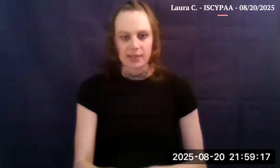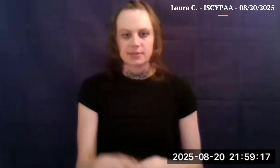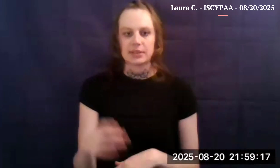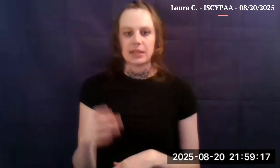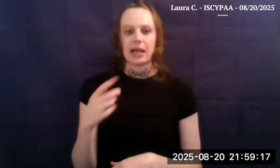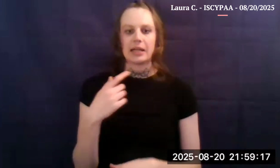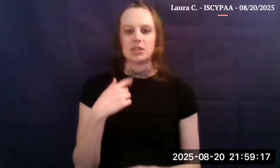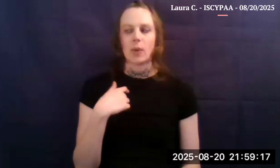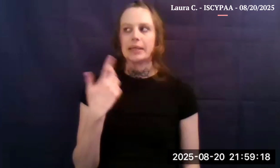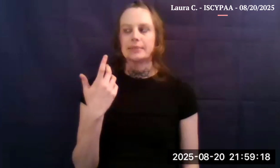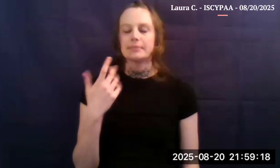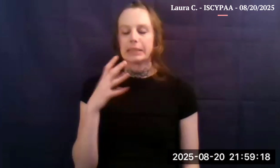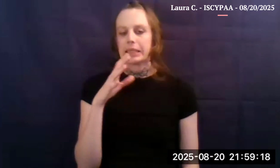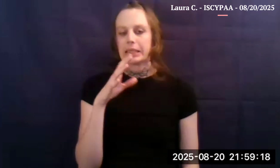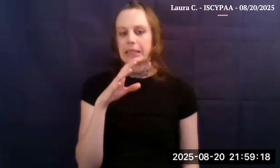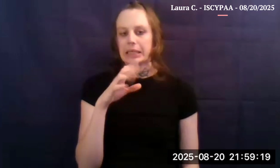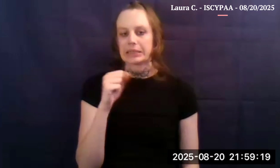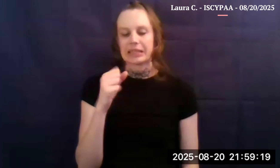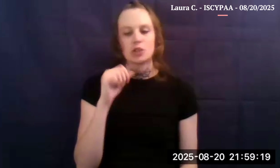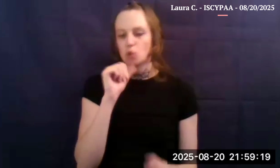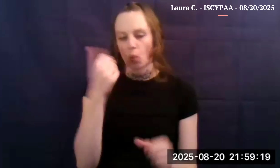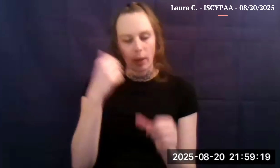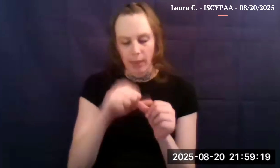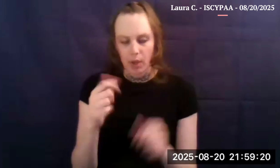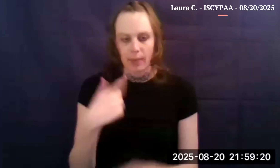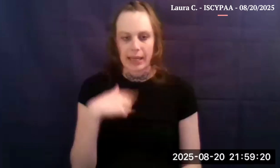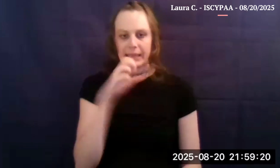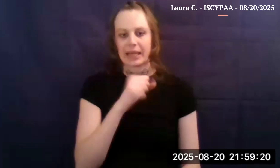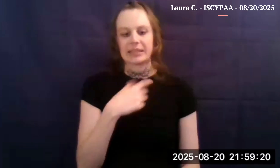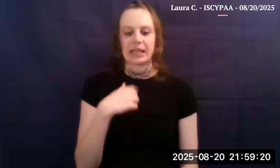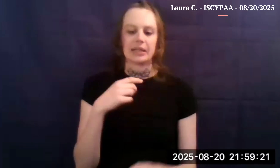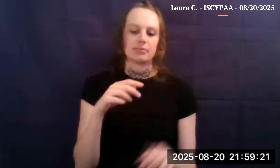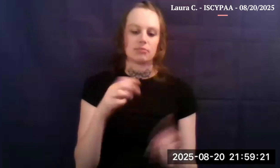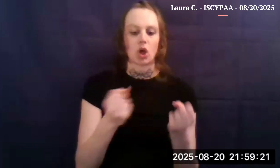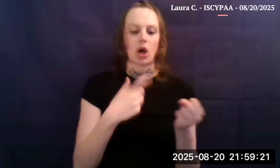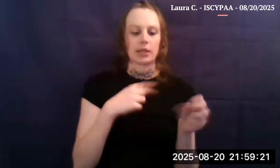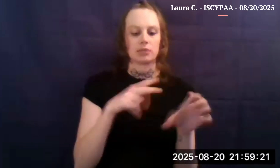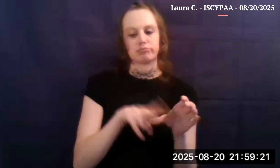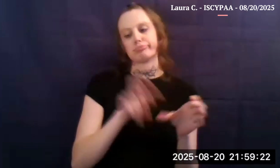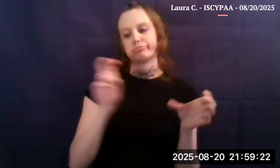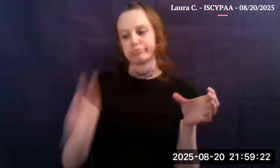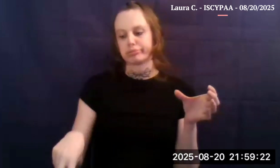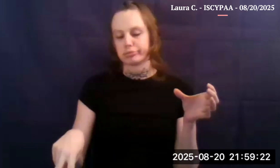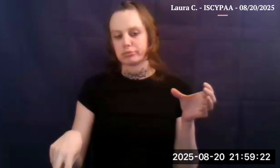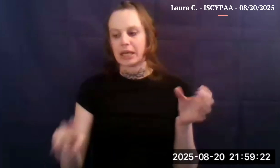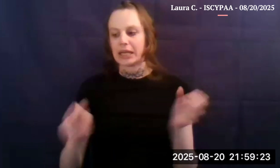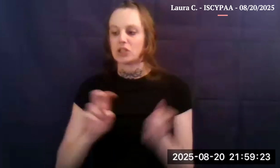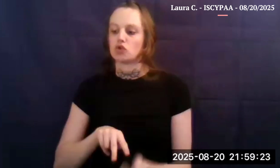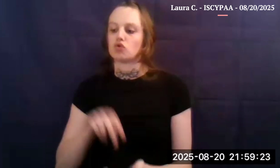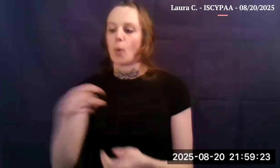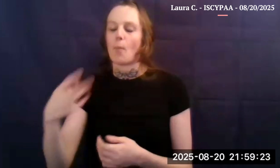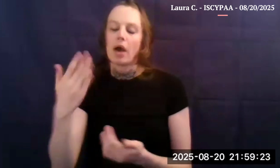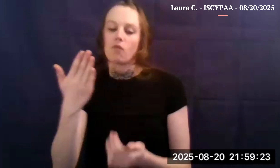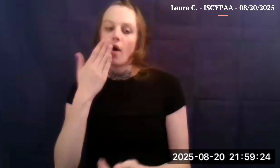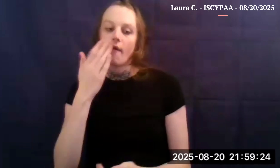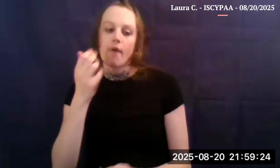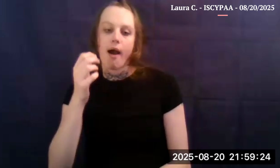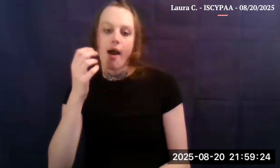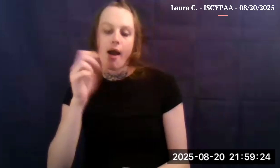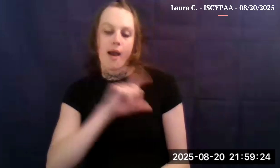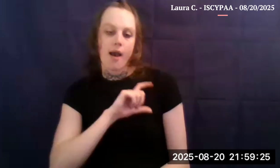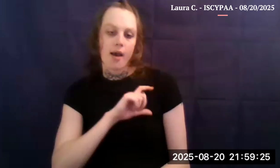I apparently jumped out in front of a cop car, out of the car in front of a cop car. They ended up taking me